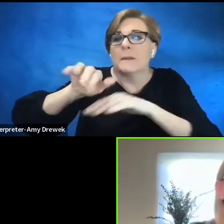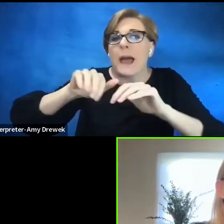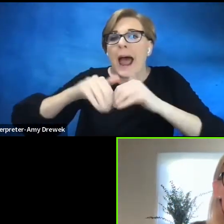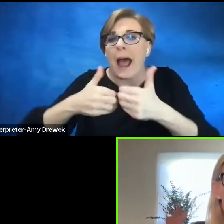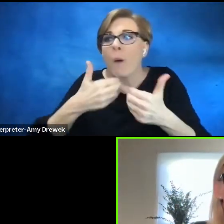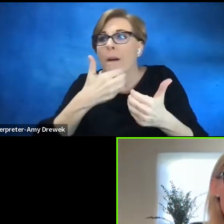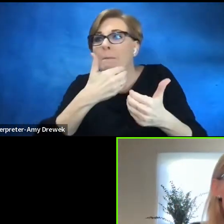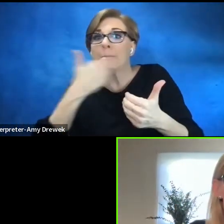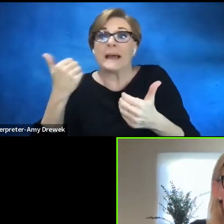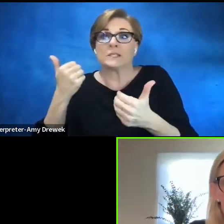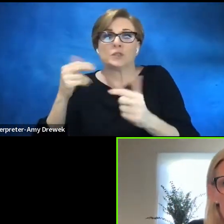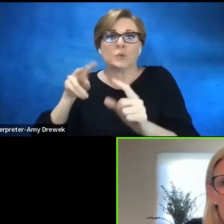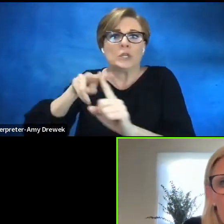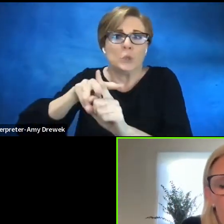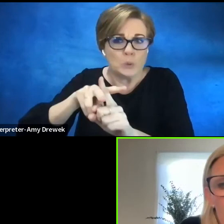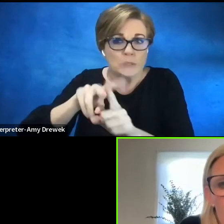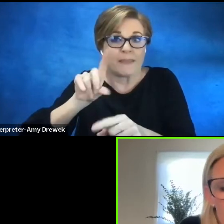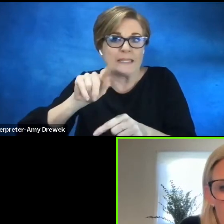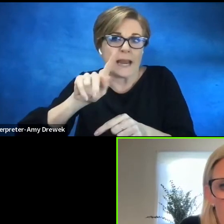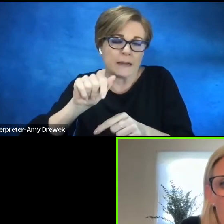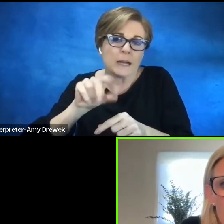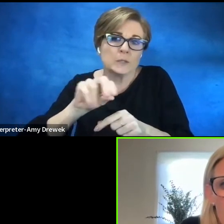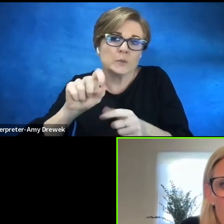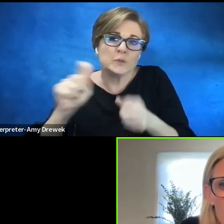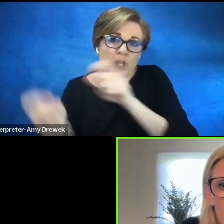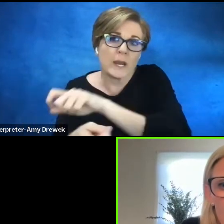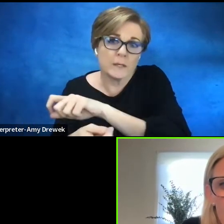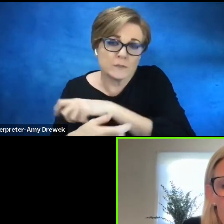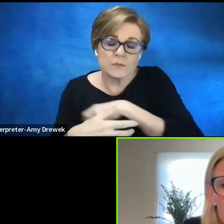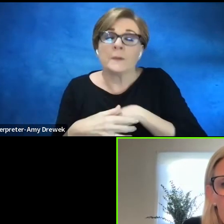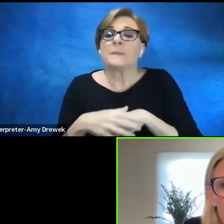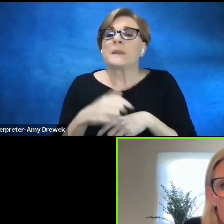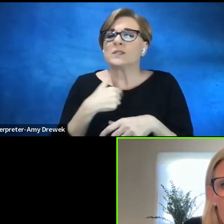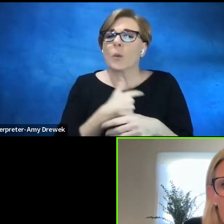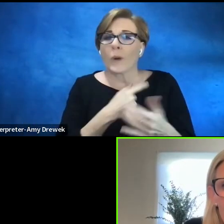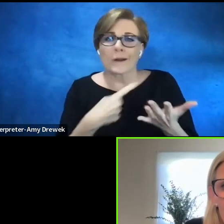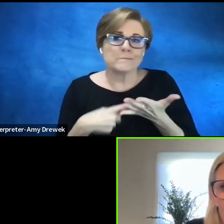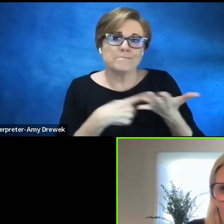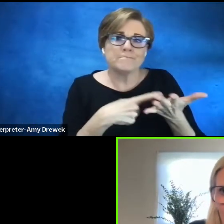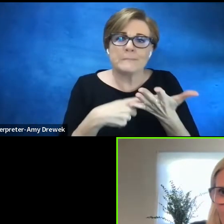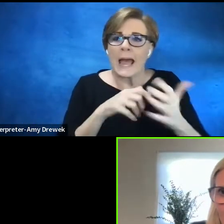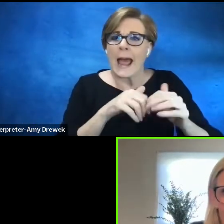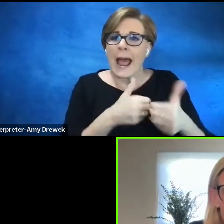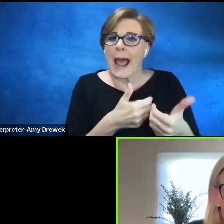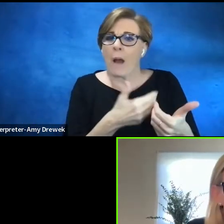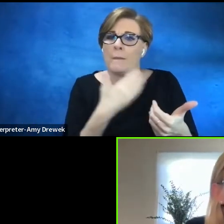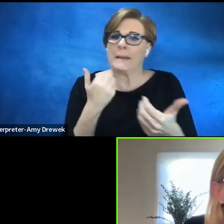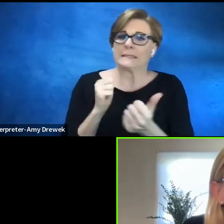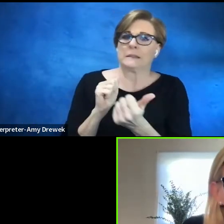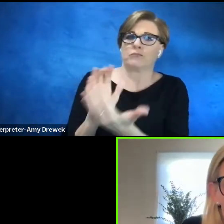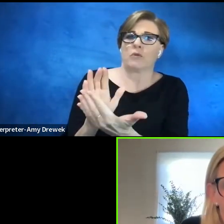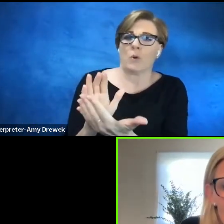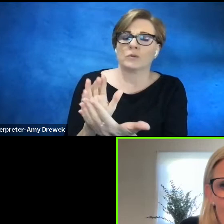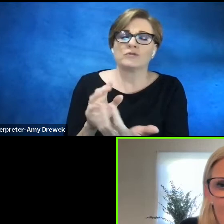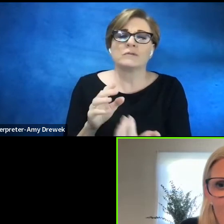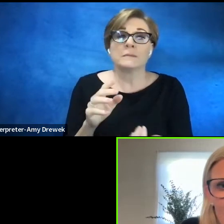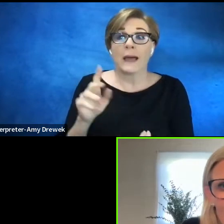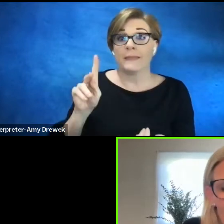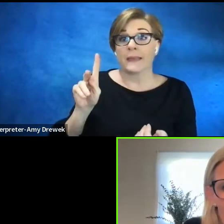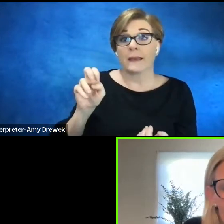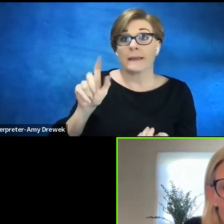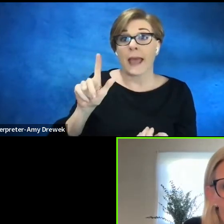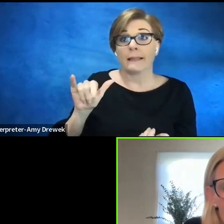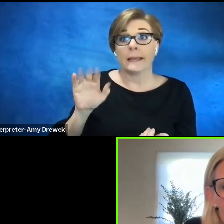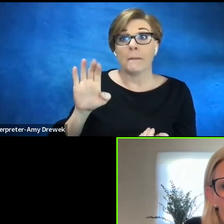change. And so we're working through some messaging and some approaches on how to do that. But I know, I think Kelly Buckland is on this